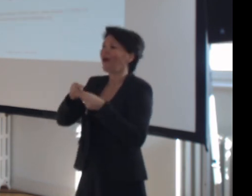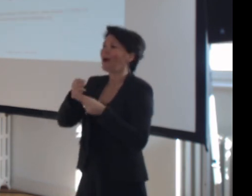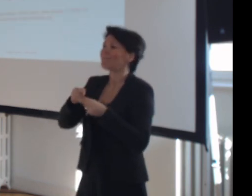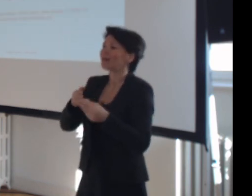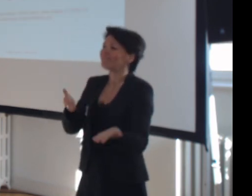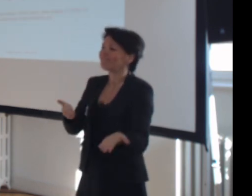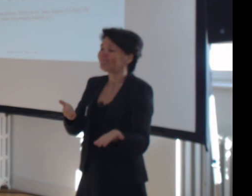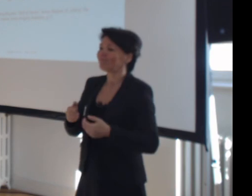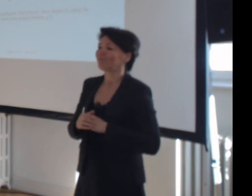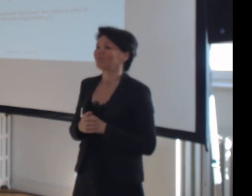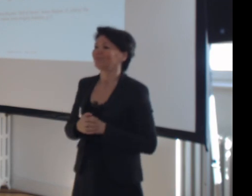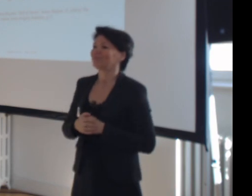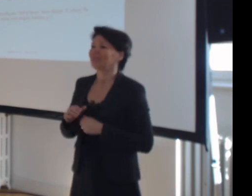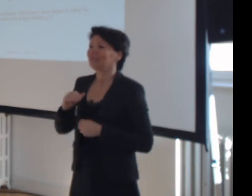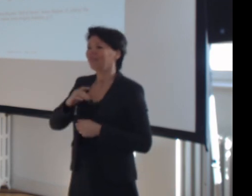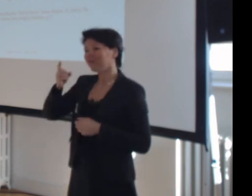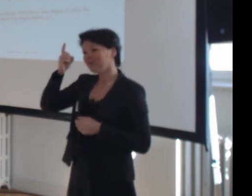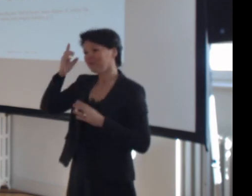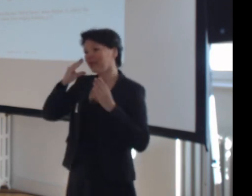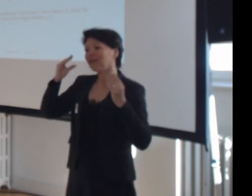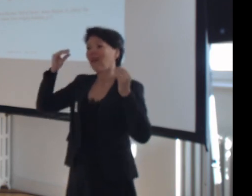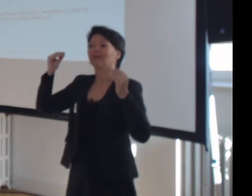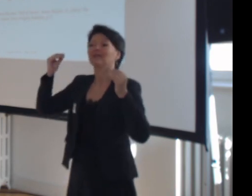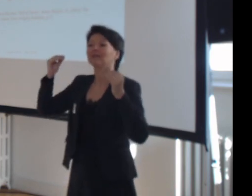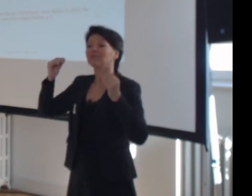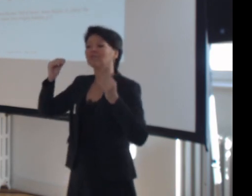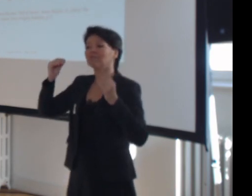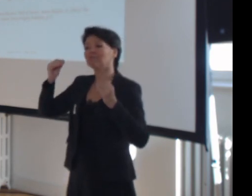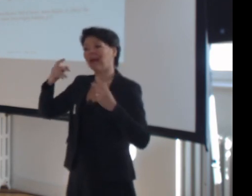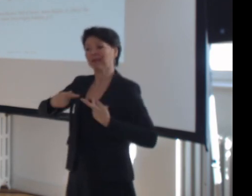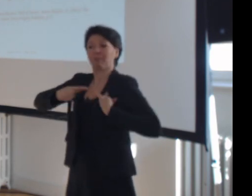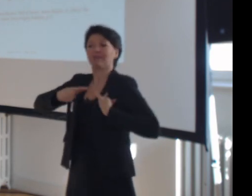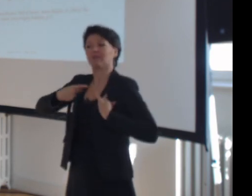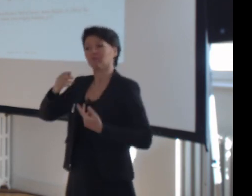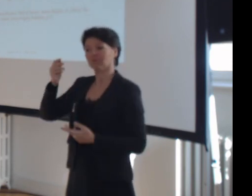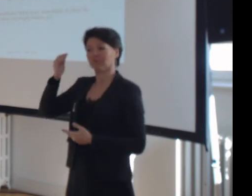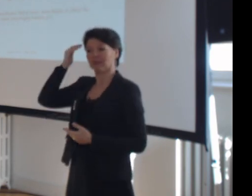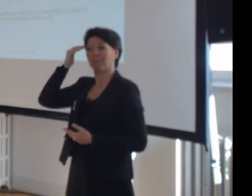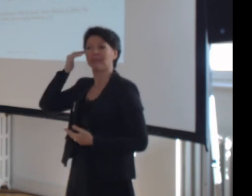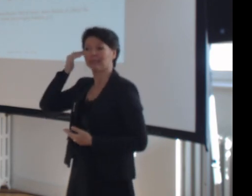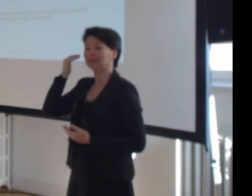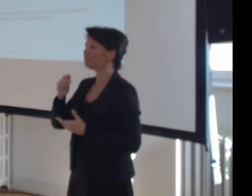And the Dutch dementia specialist, Huub actually